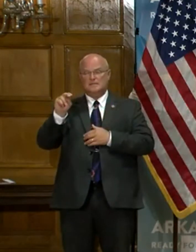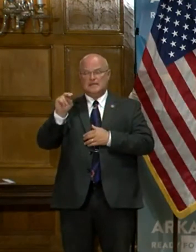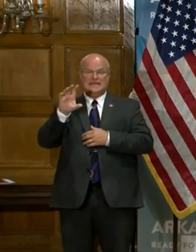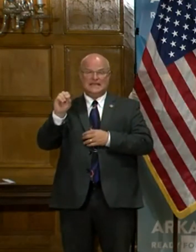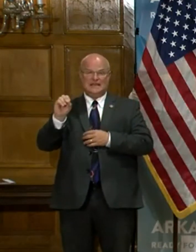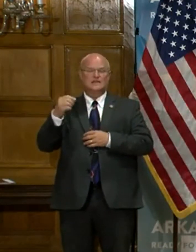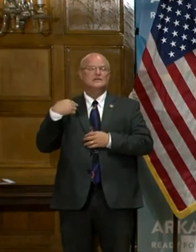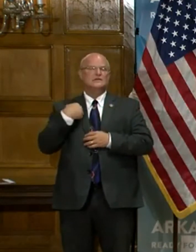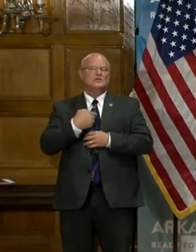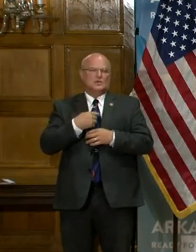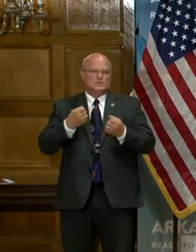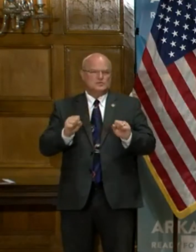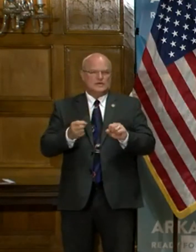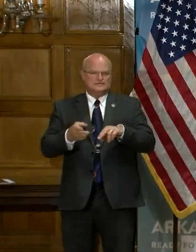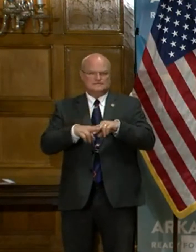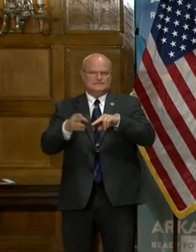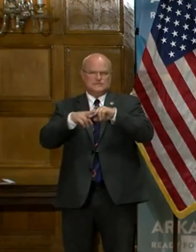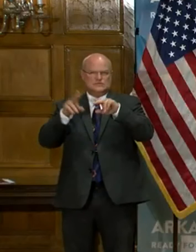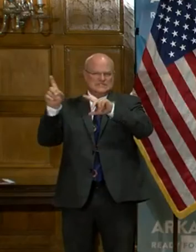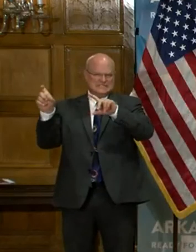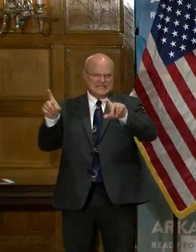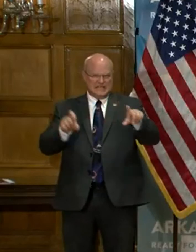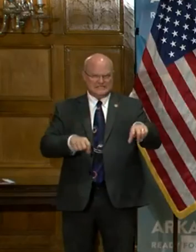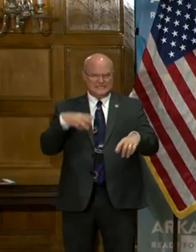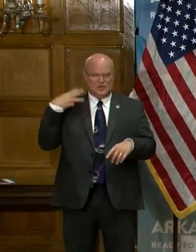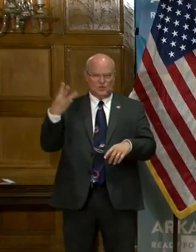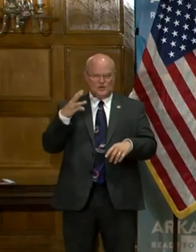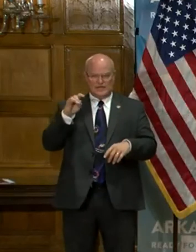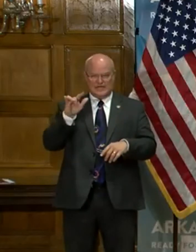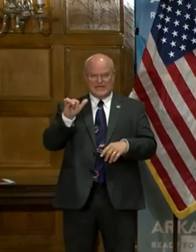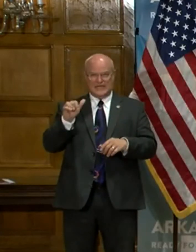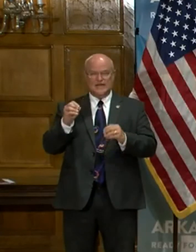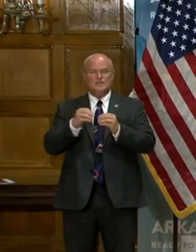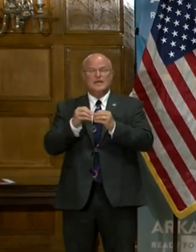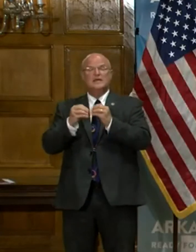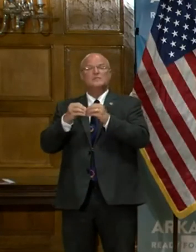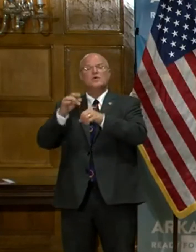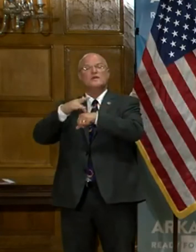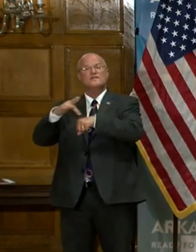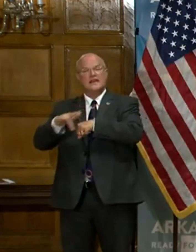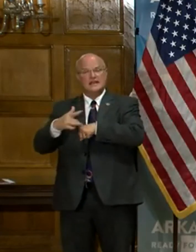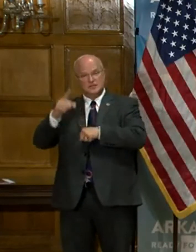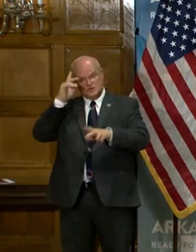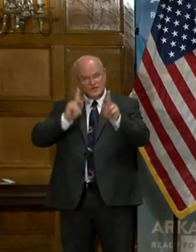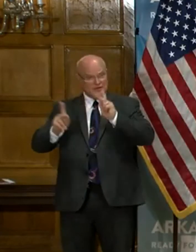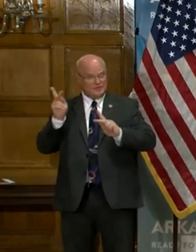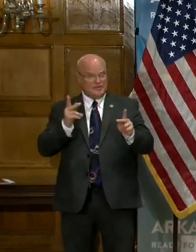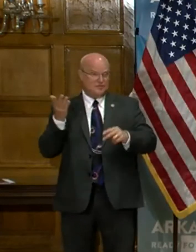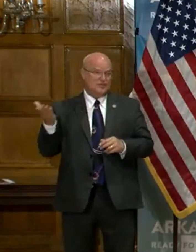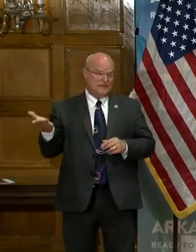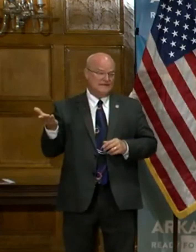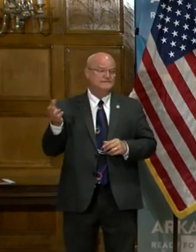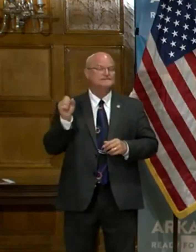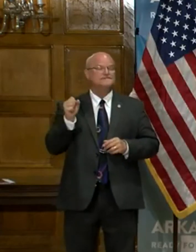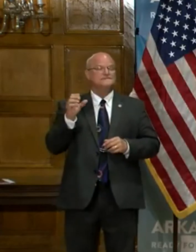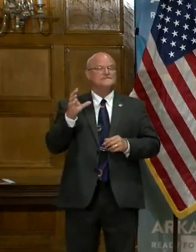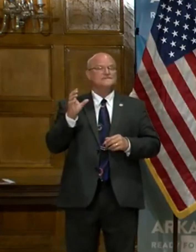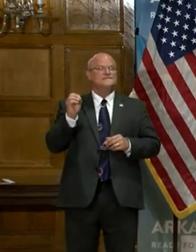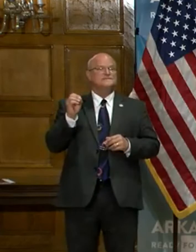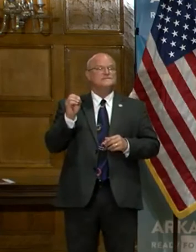County. So we've been trying to increase the amount of testing, making that more available to more of the residents there.